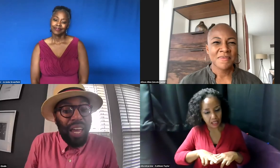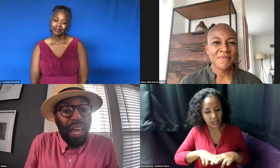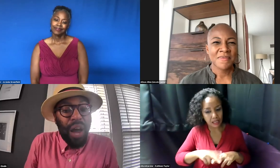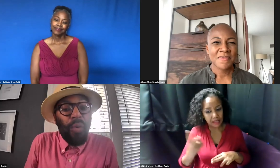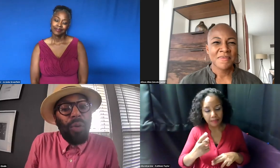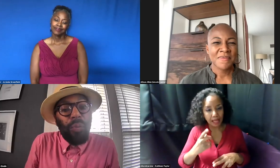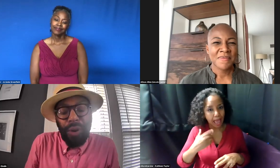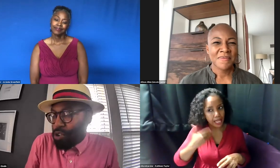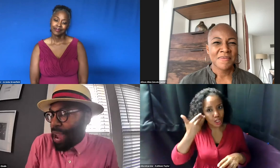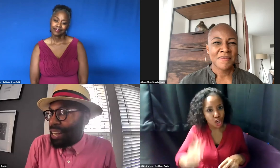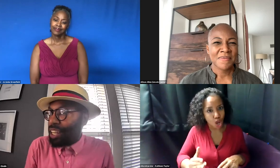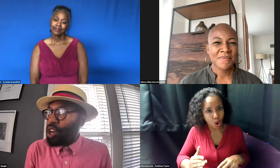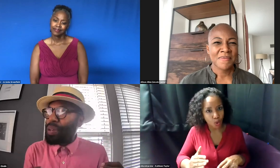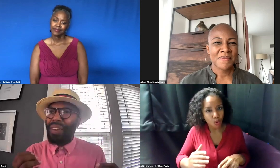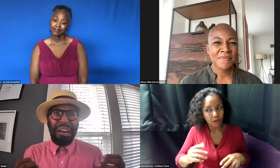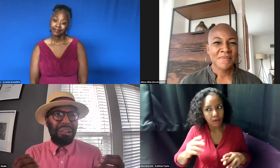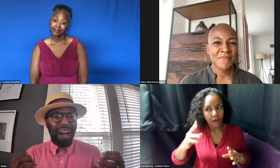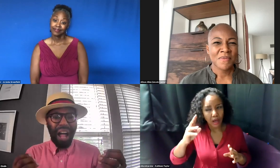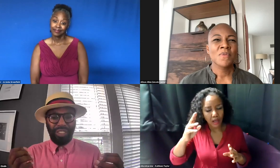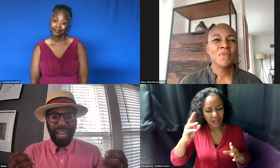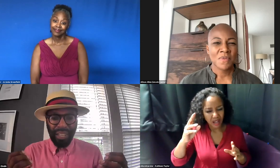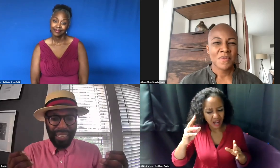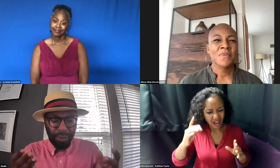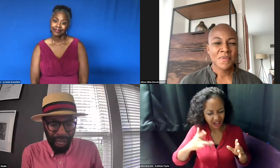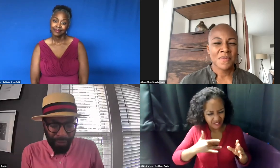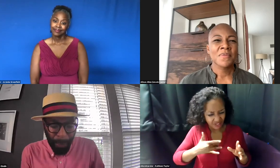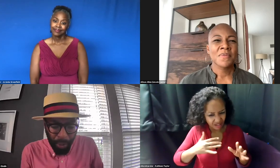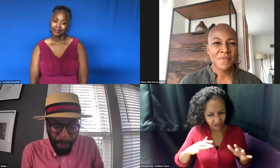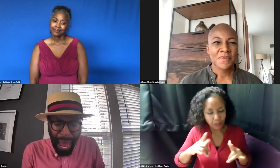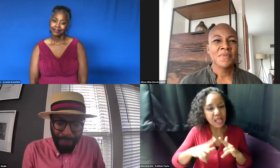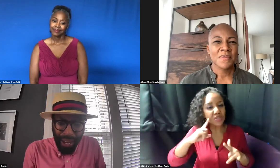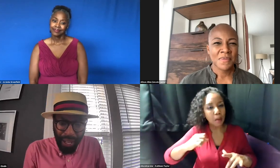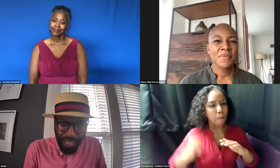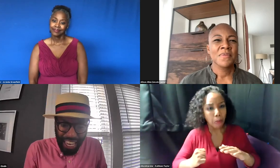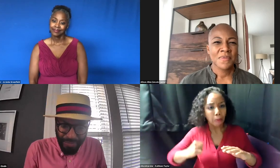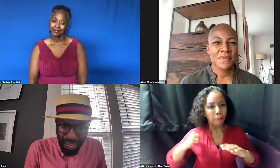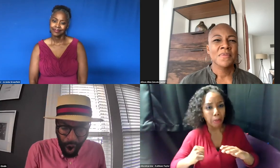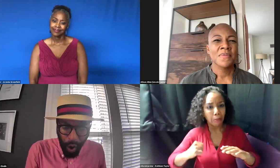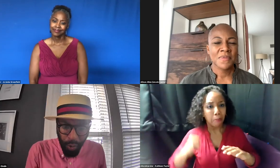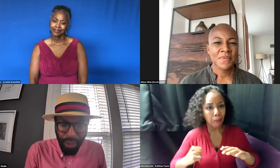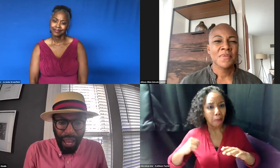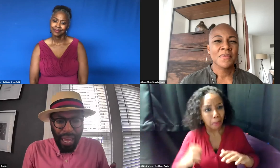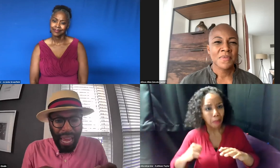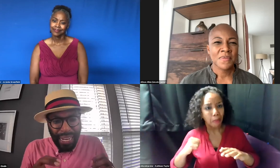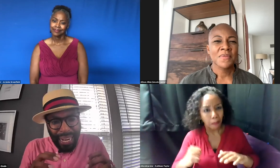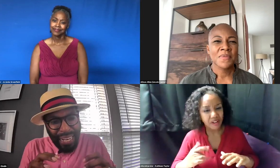unfamiliar and what created a little bit of like consternation, because I was looking for the boom bap to give mm-hmm. me